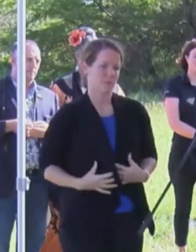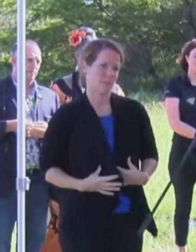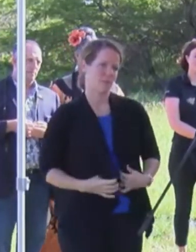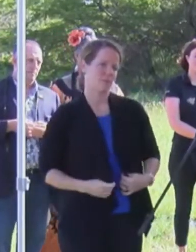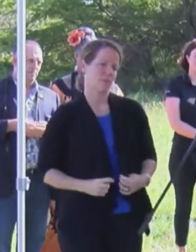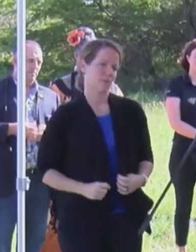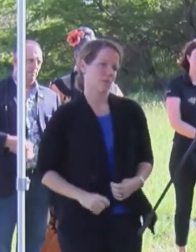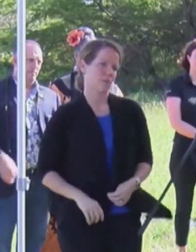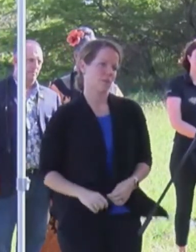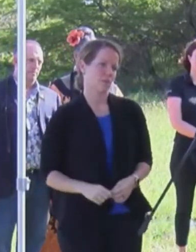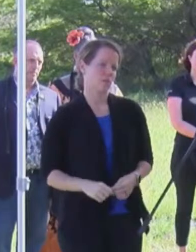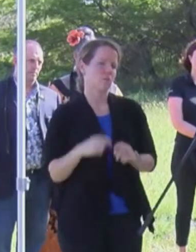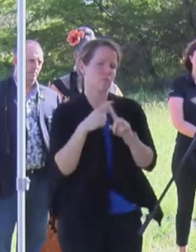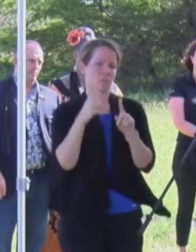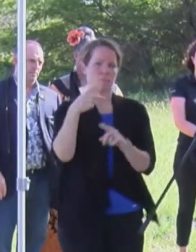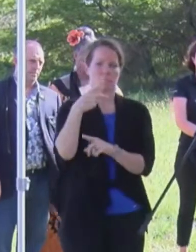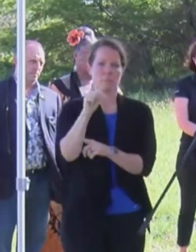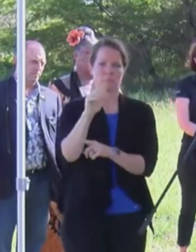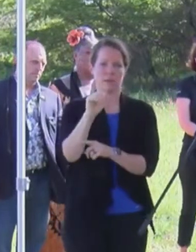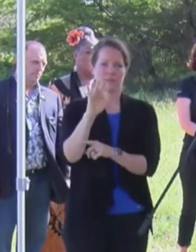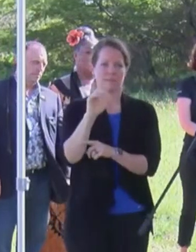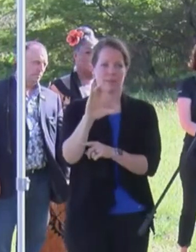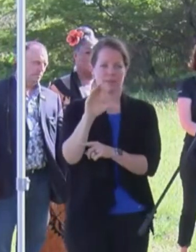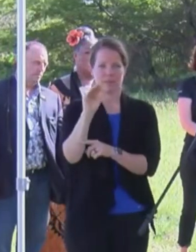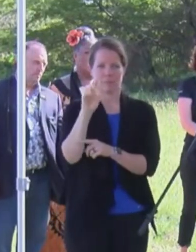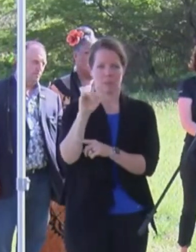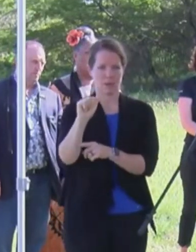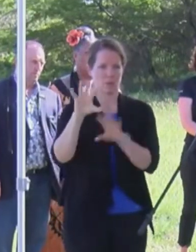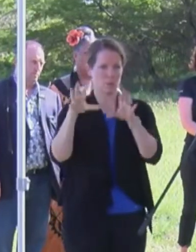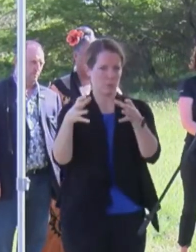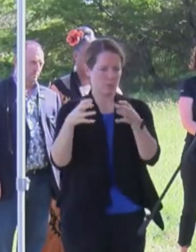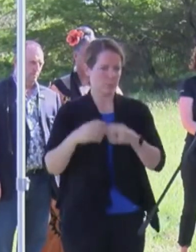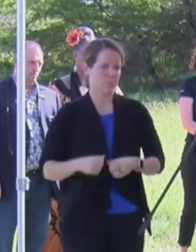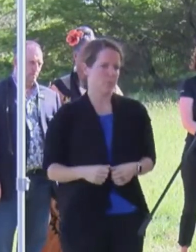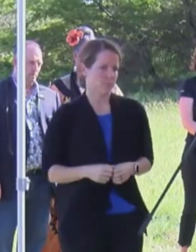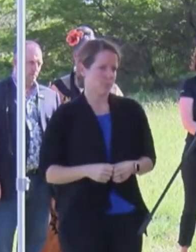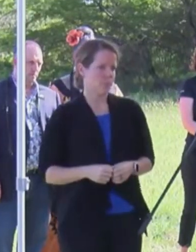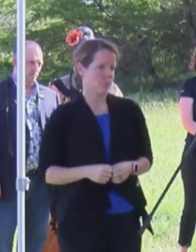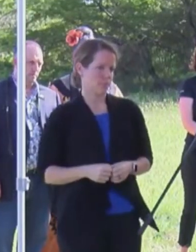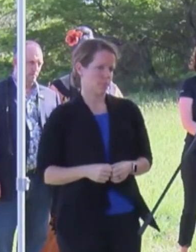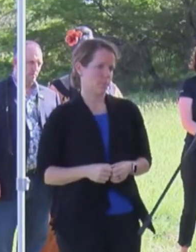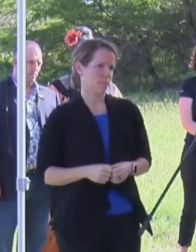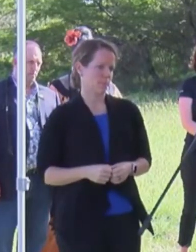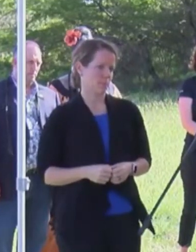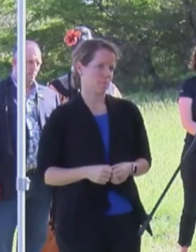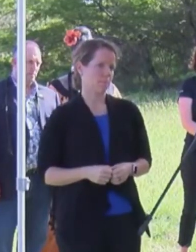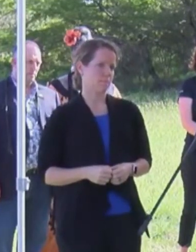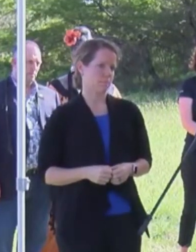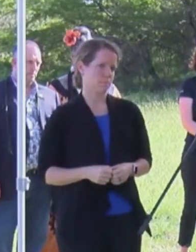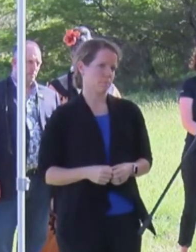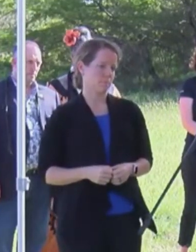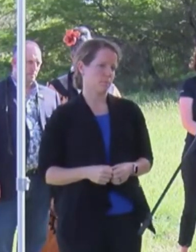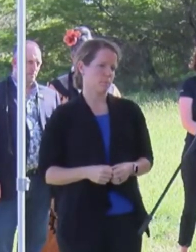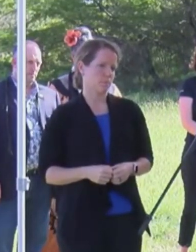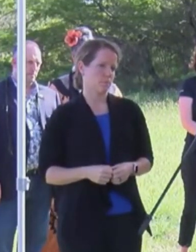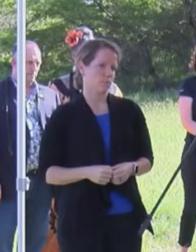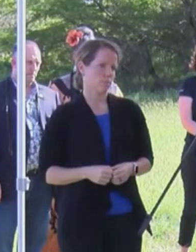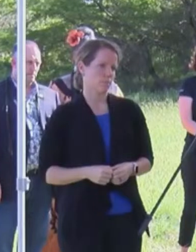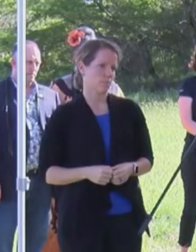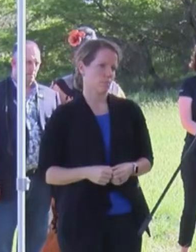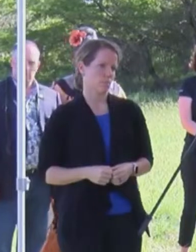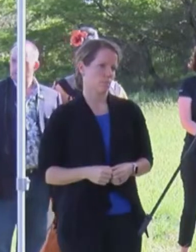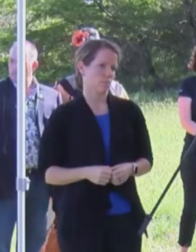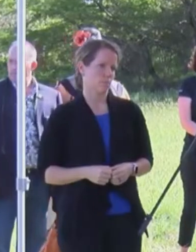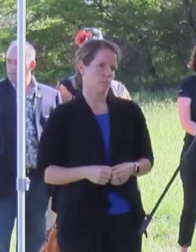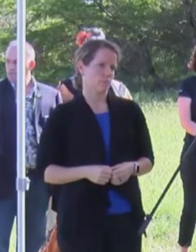was just wondering if you had a timeline for all the people that remain in the hotels, when they're going to transition out, and how often